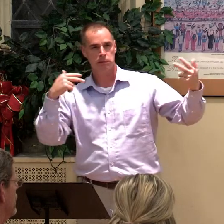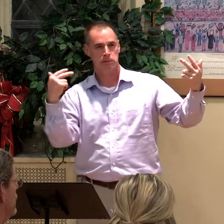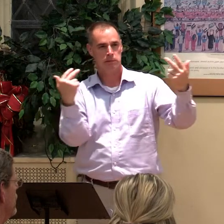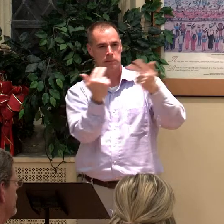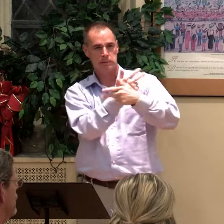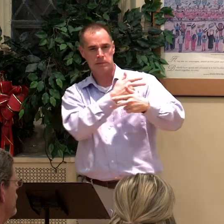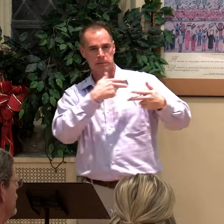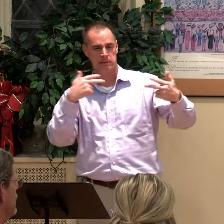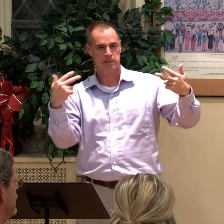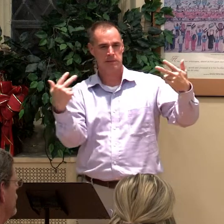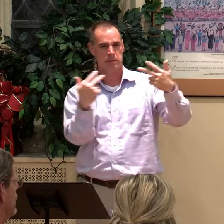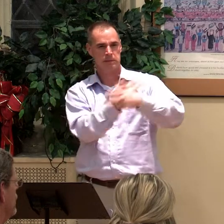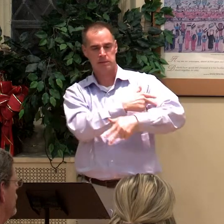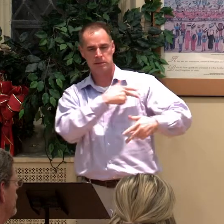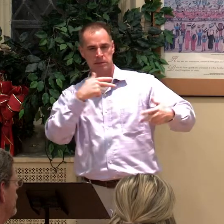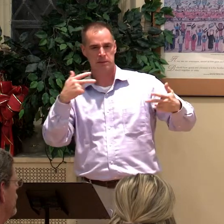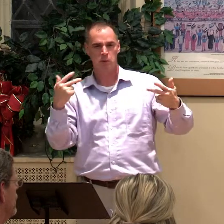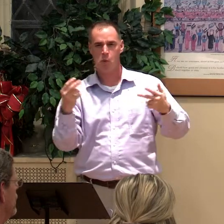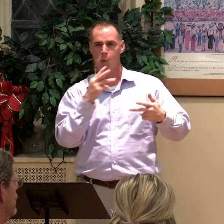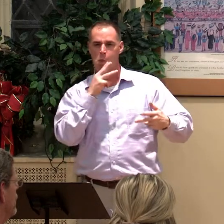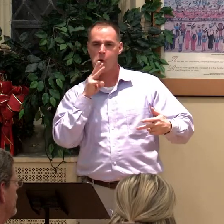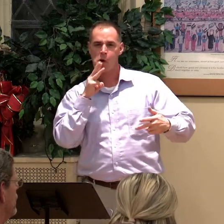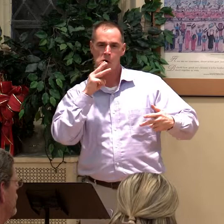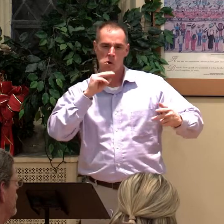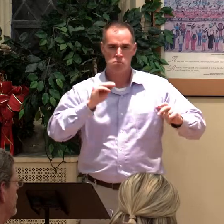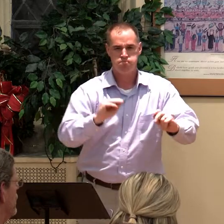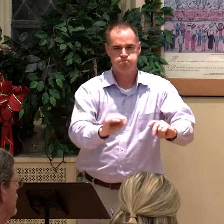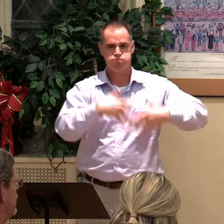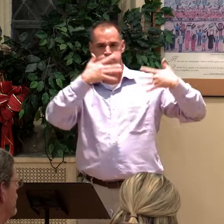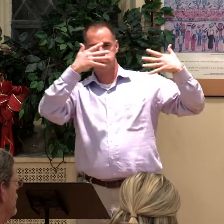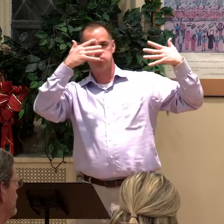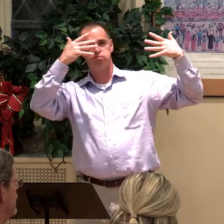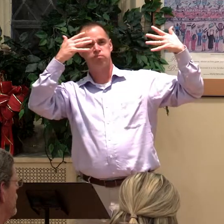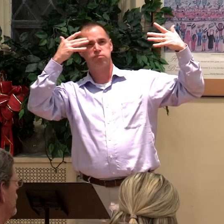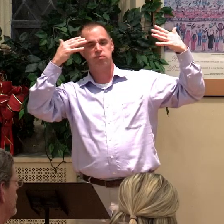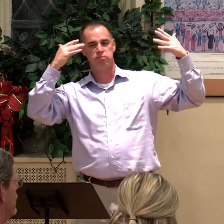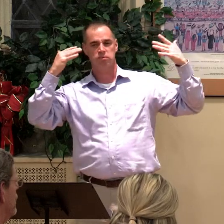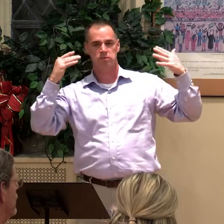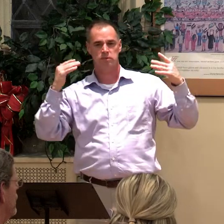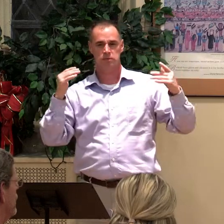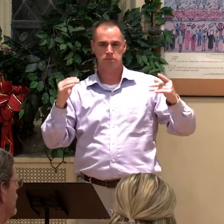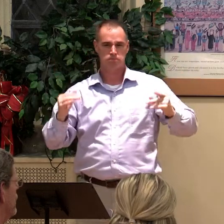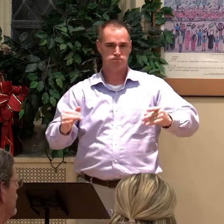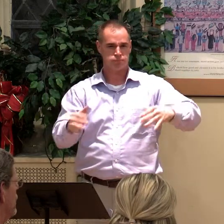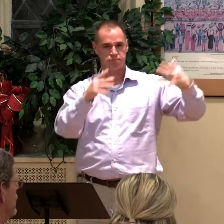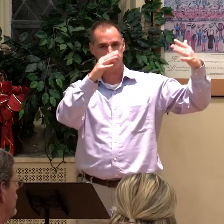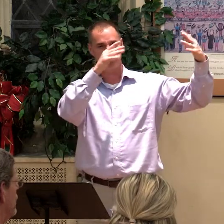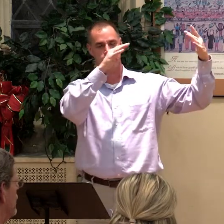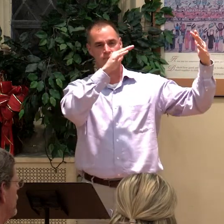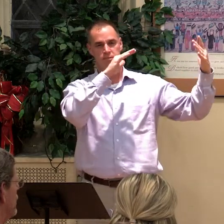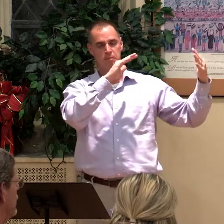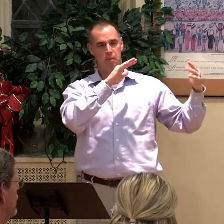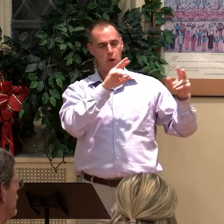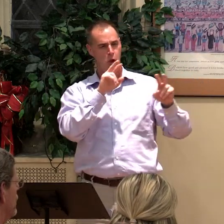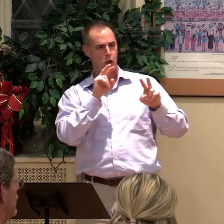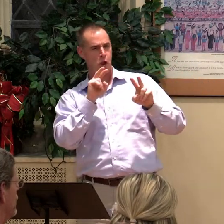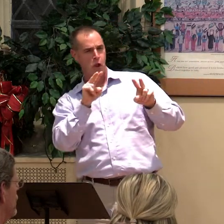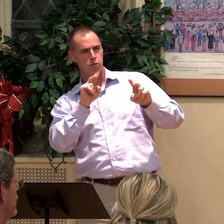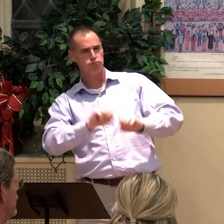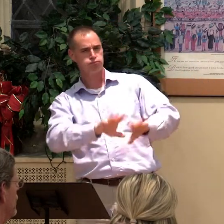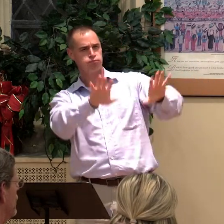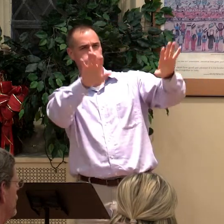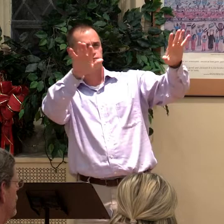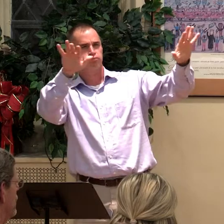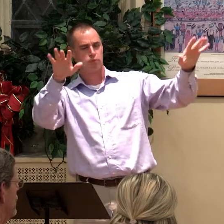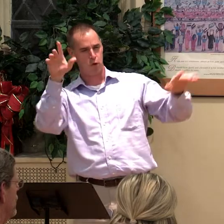to the curb, sends puddled rain spraying high, splayed like invisible fingers reaching for the